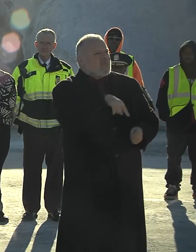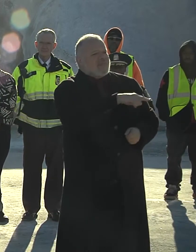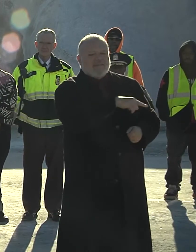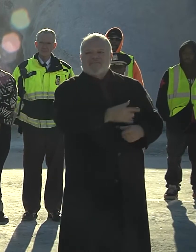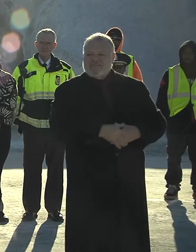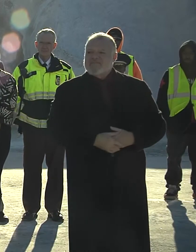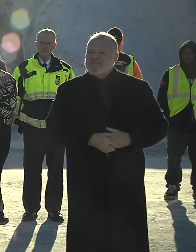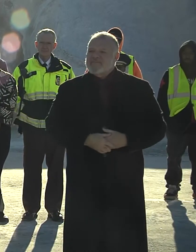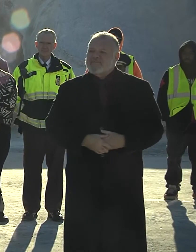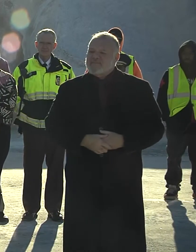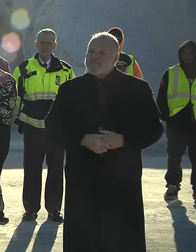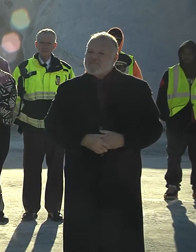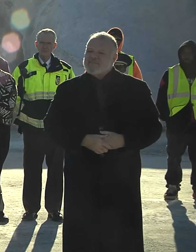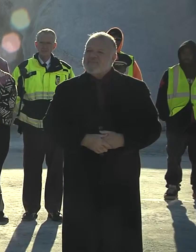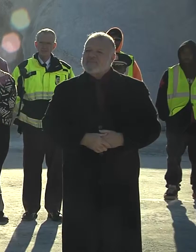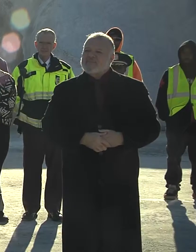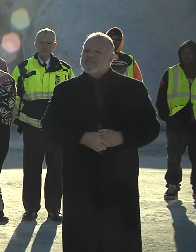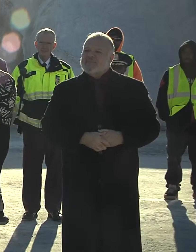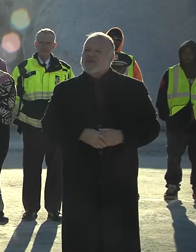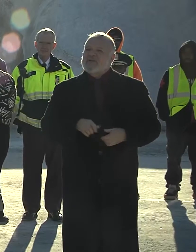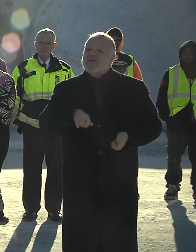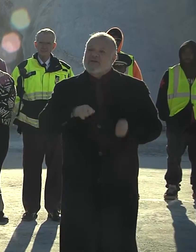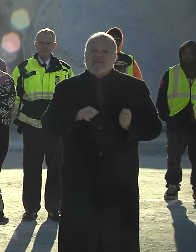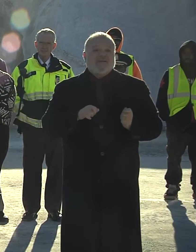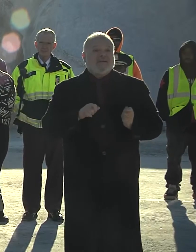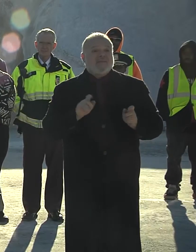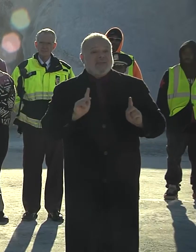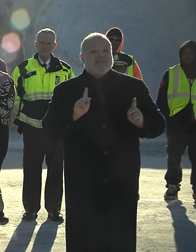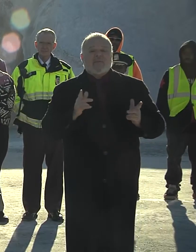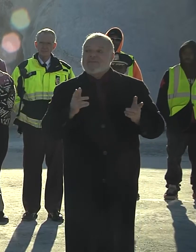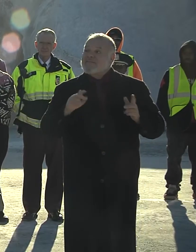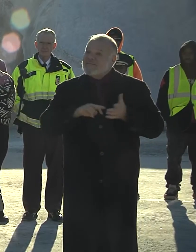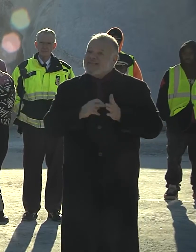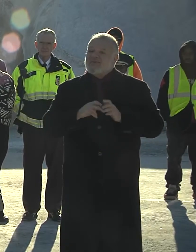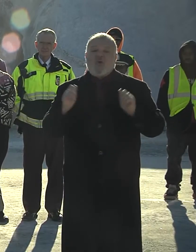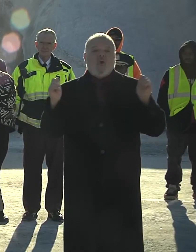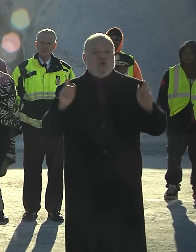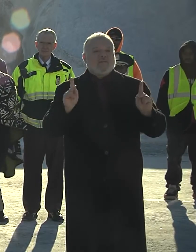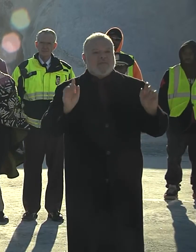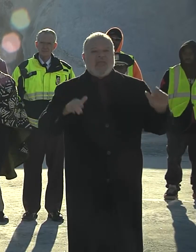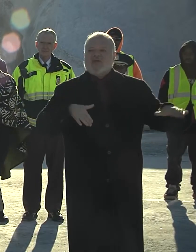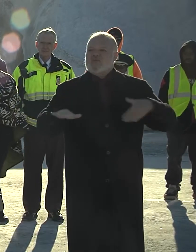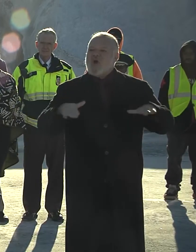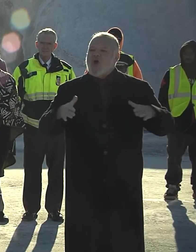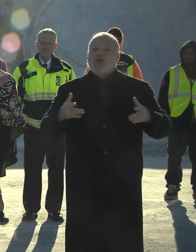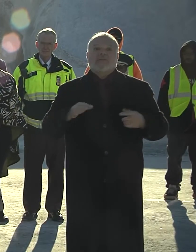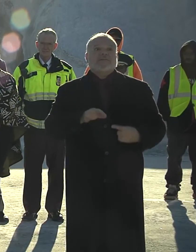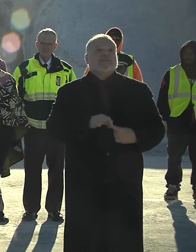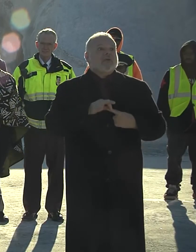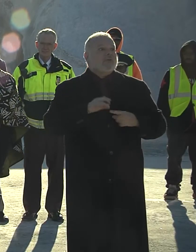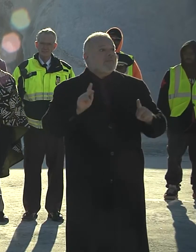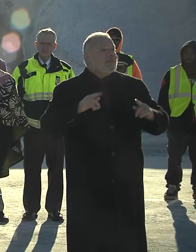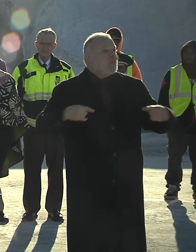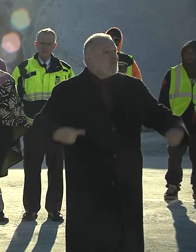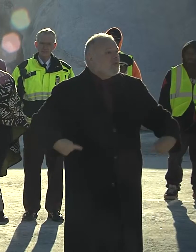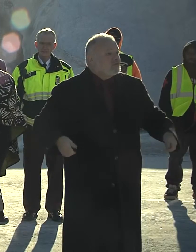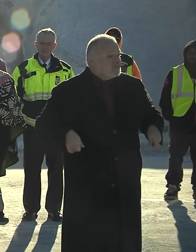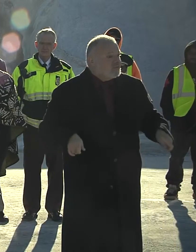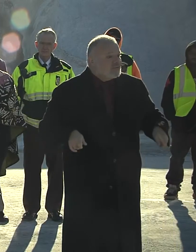helps keep sidewalks safe and usable for all, especially for people using wheelchairs, mobility devices, or pushing a